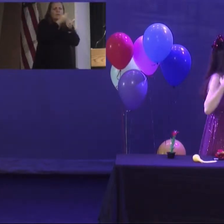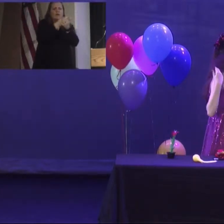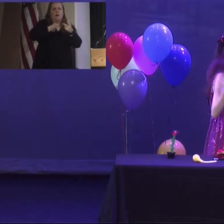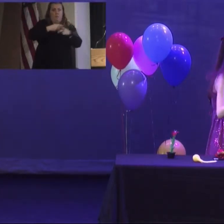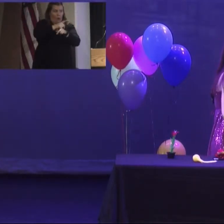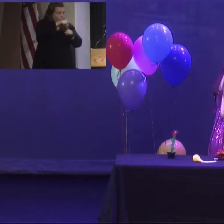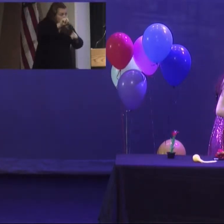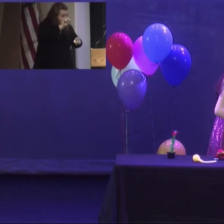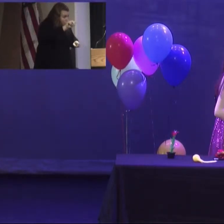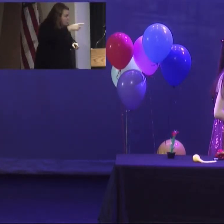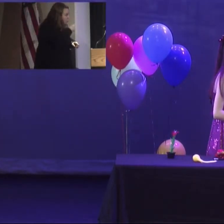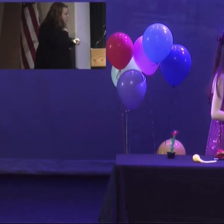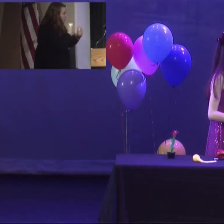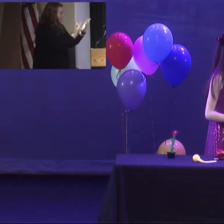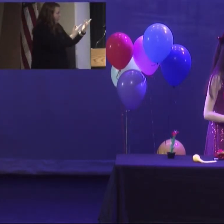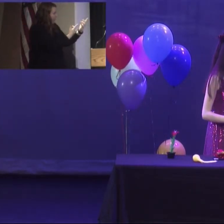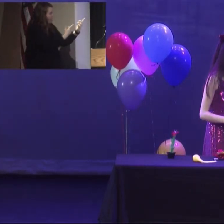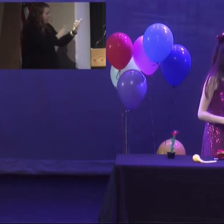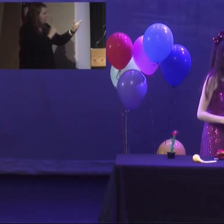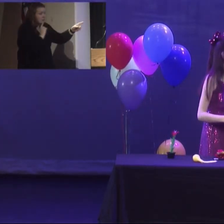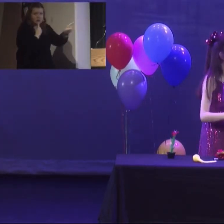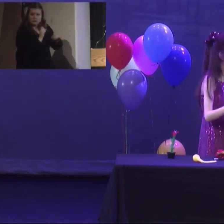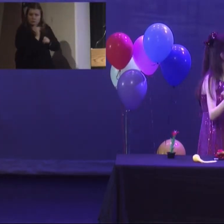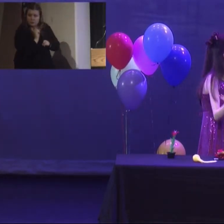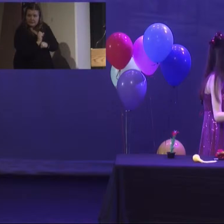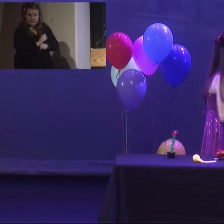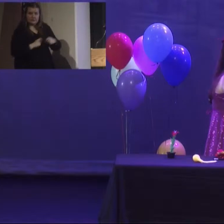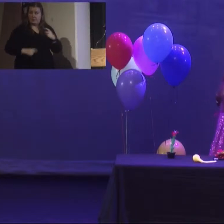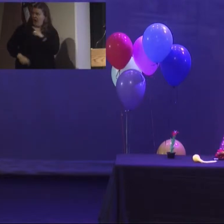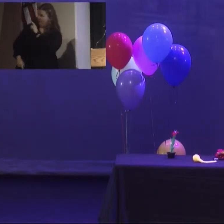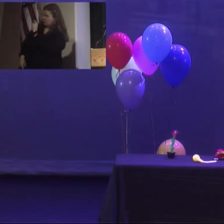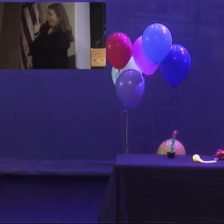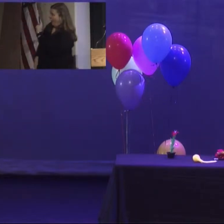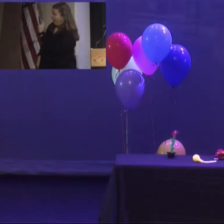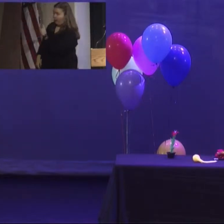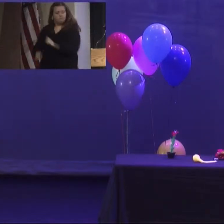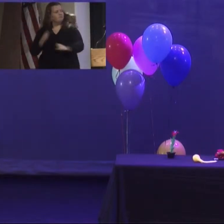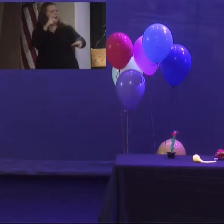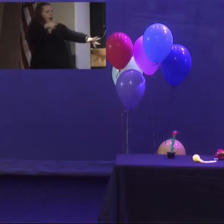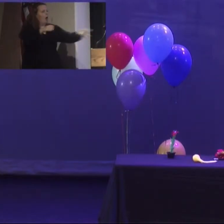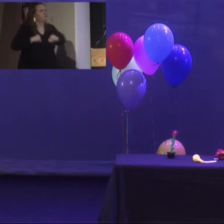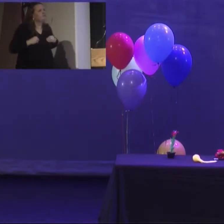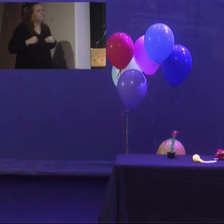You do? Wait, actually, are you serious? Okay, I'll take it.